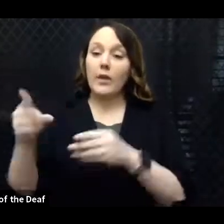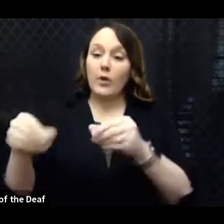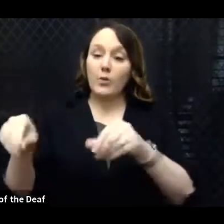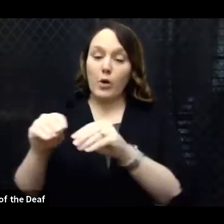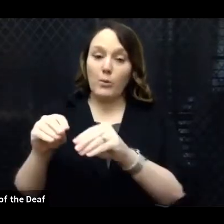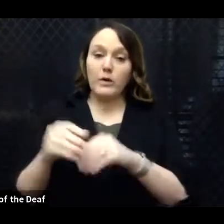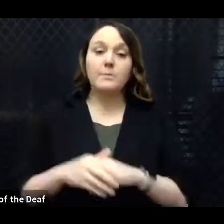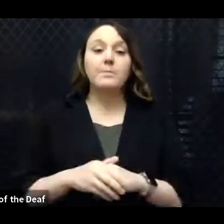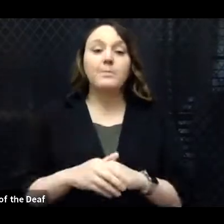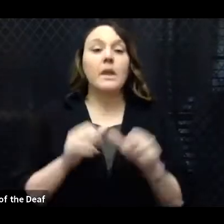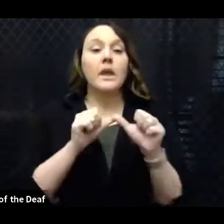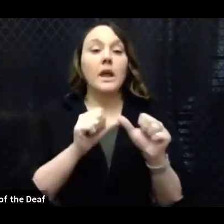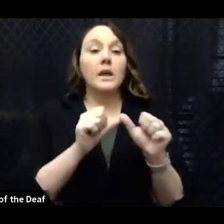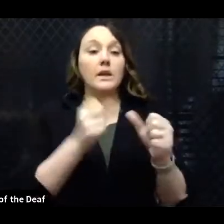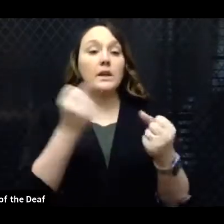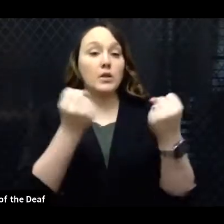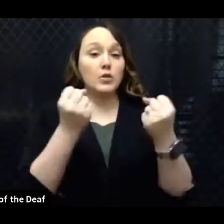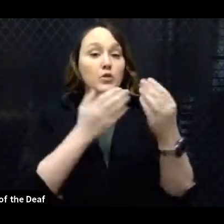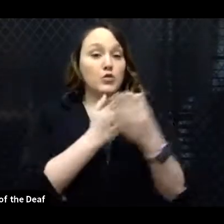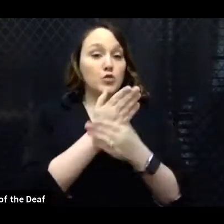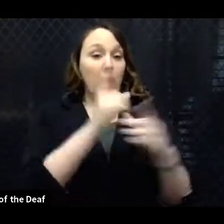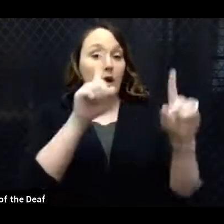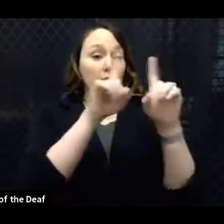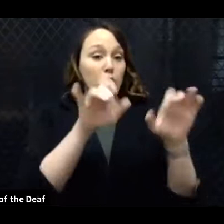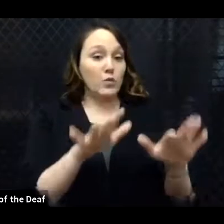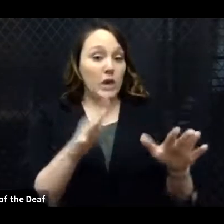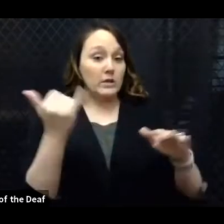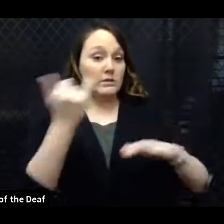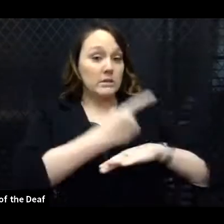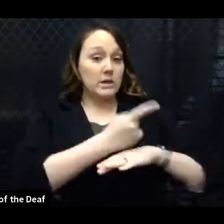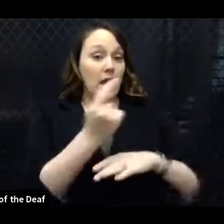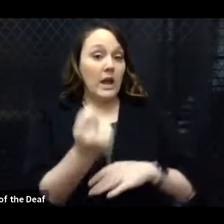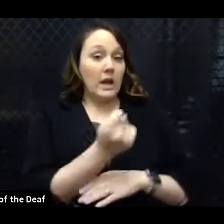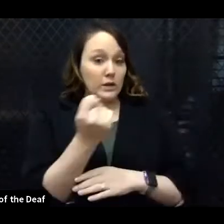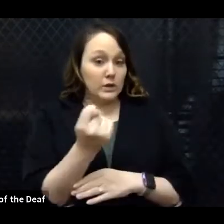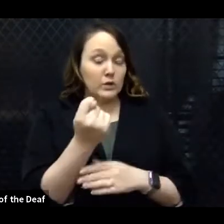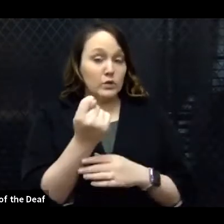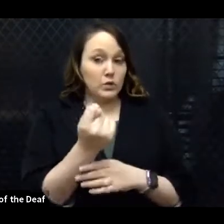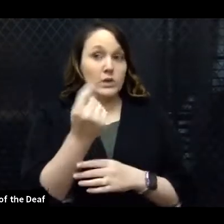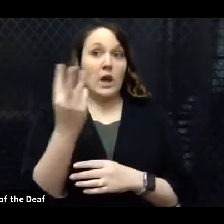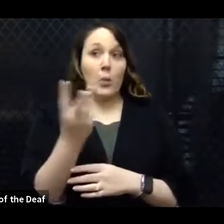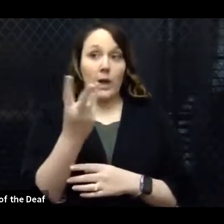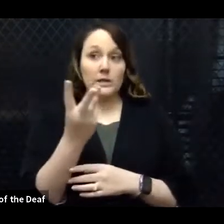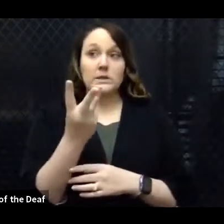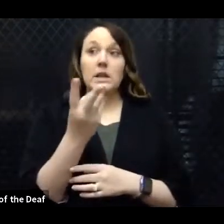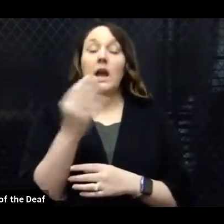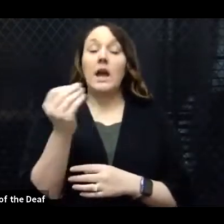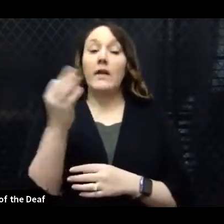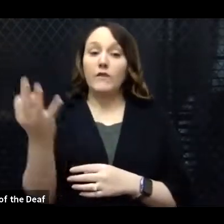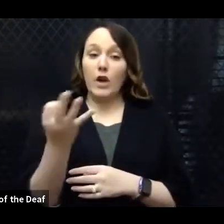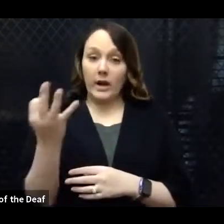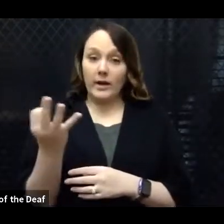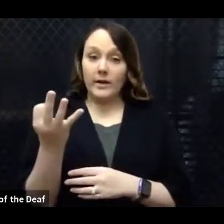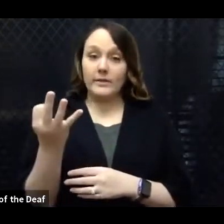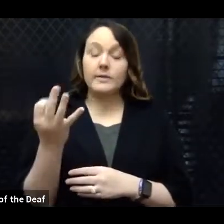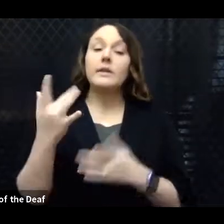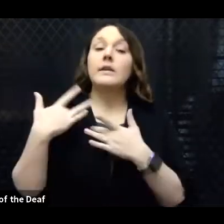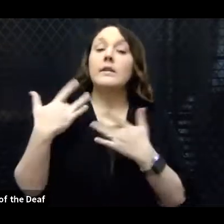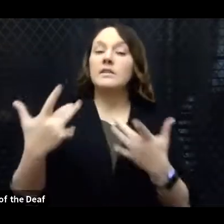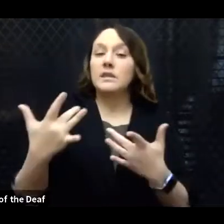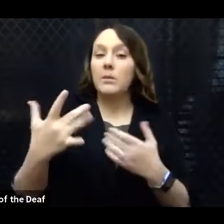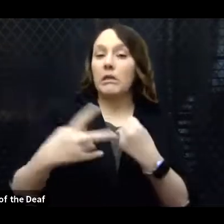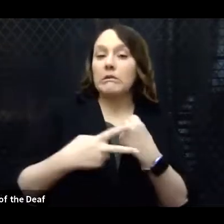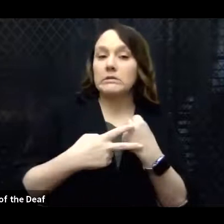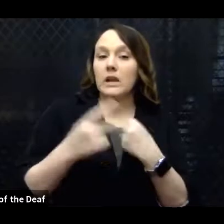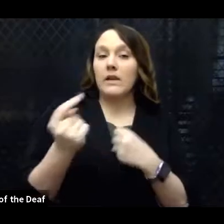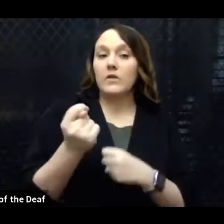our drive-through testing this week, today, Tuesday, Wednesday, and Friday. We normally reserve Tuesdays